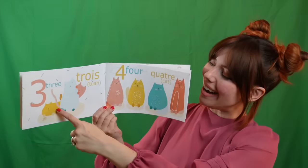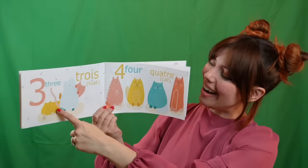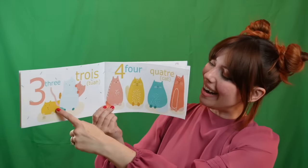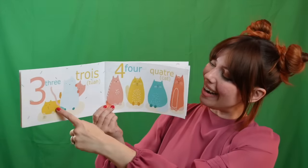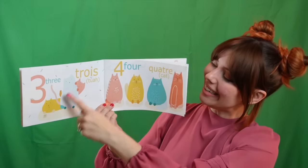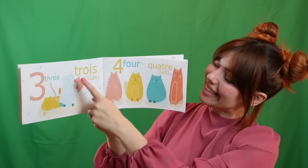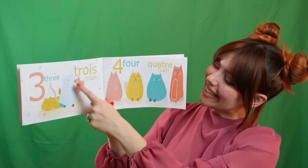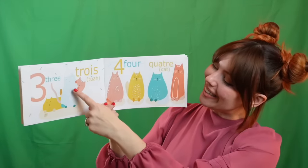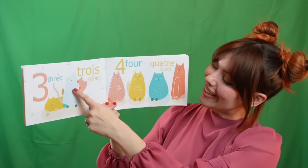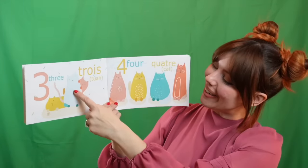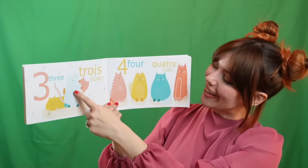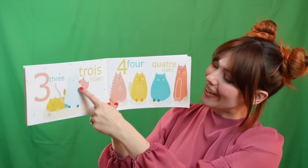Un, deux,